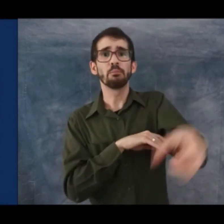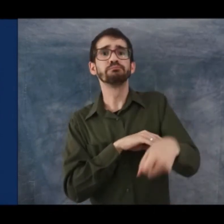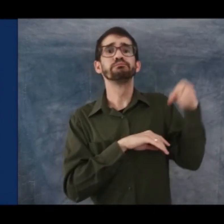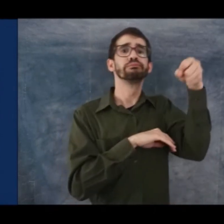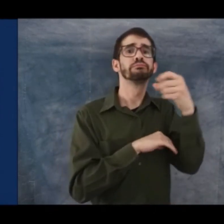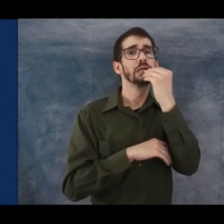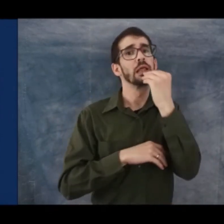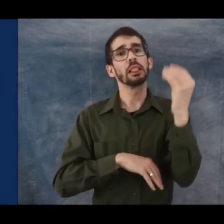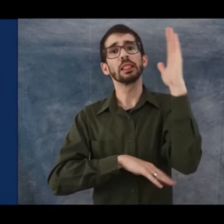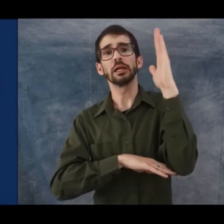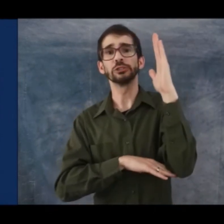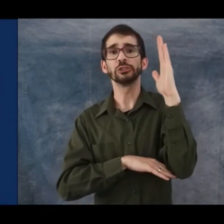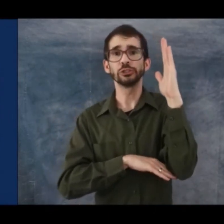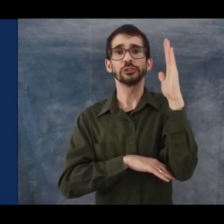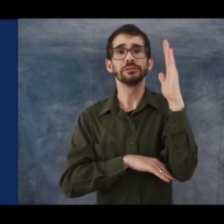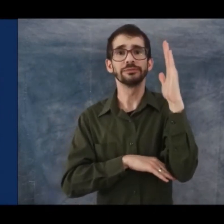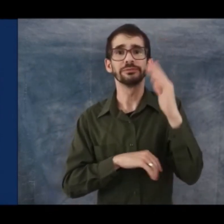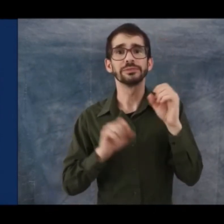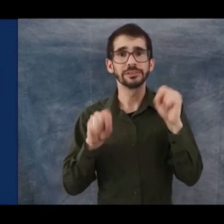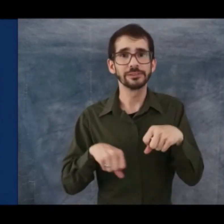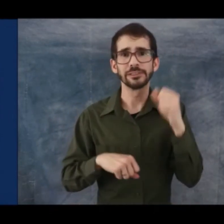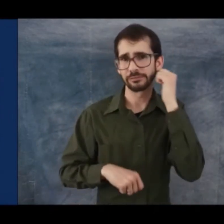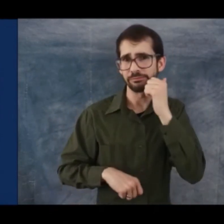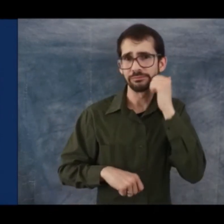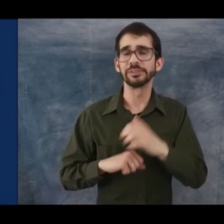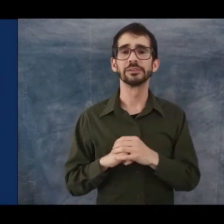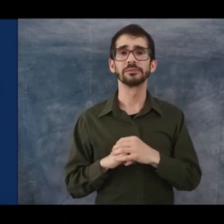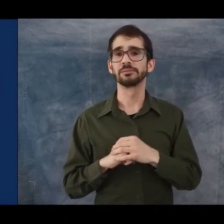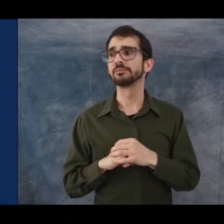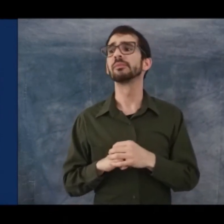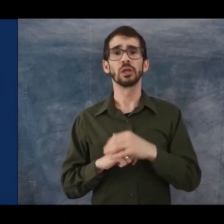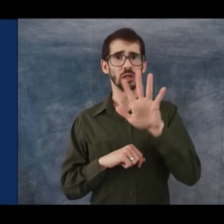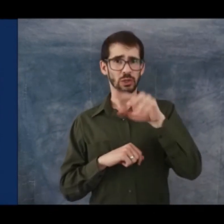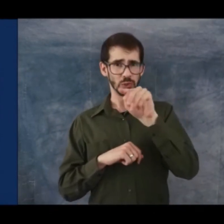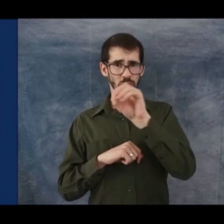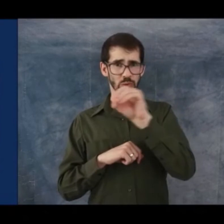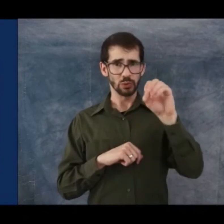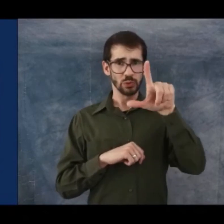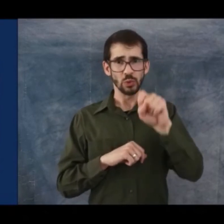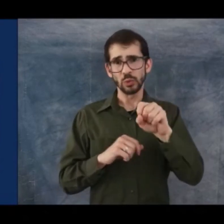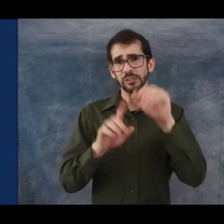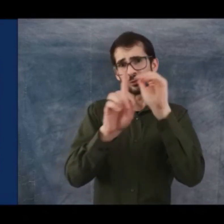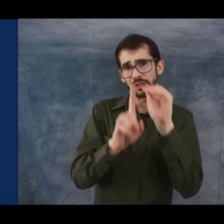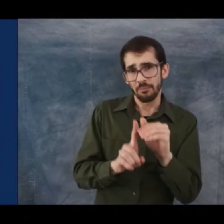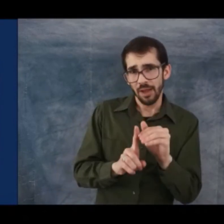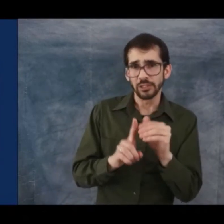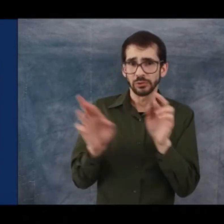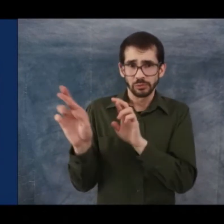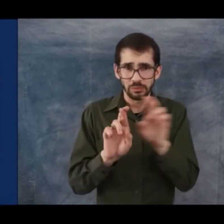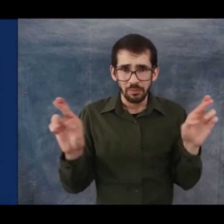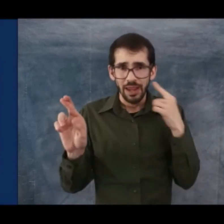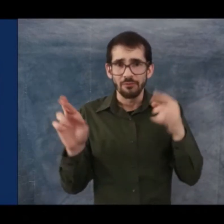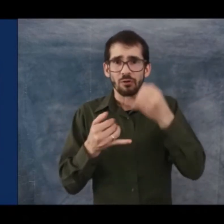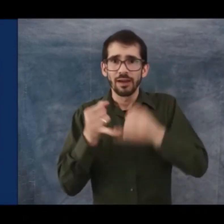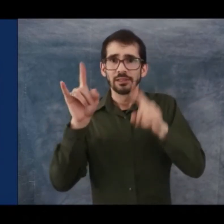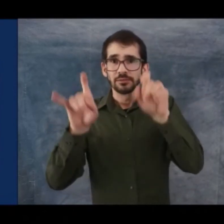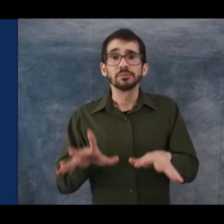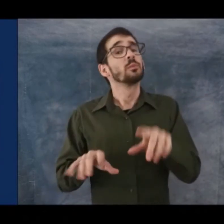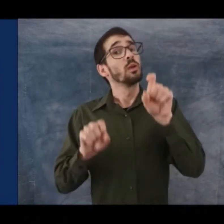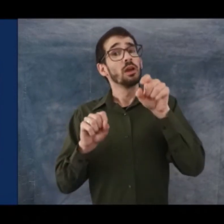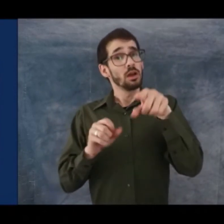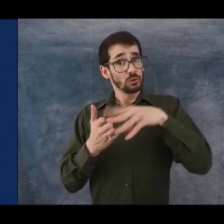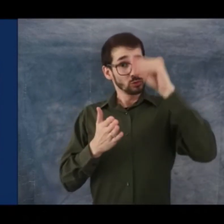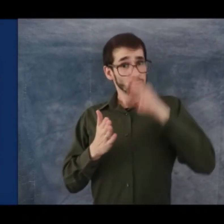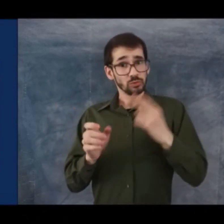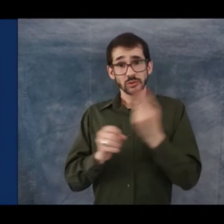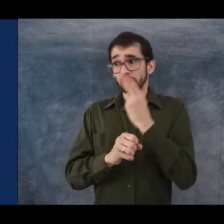Some tools and final prep reminders as we prepare for final exams. Students can utilize the JHS personalized exam schedule template